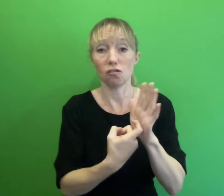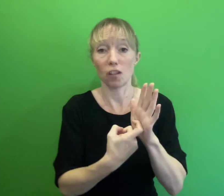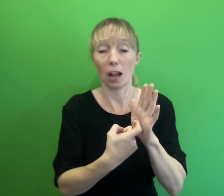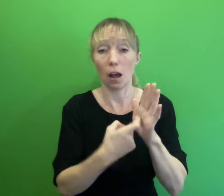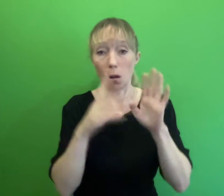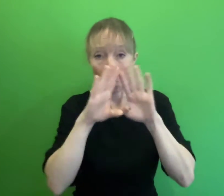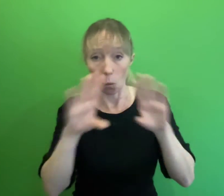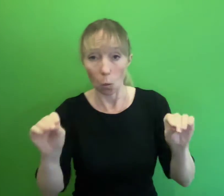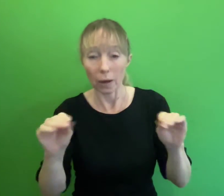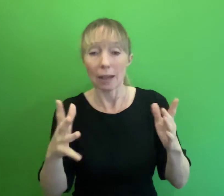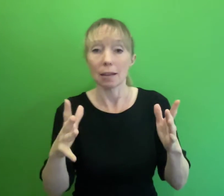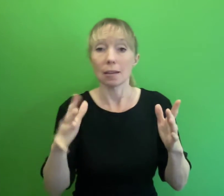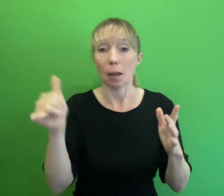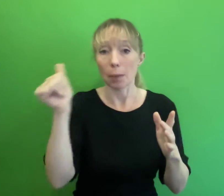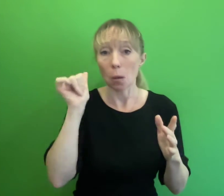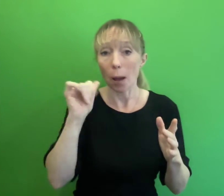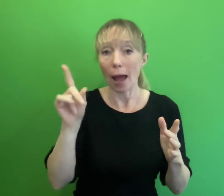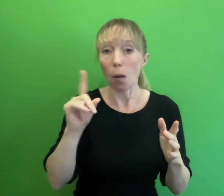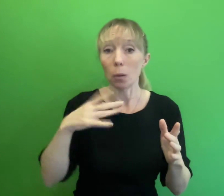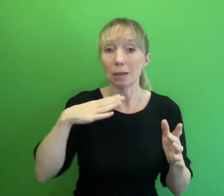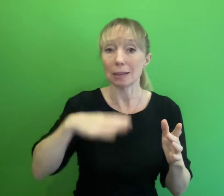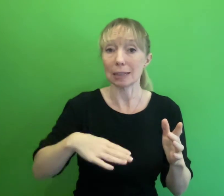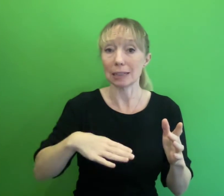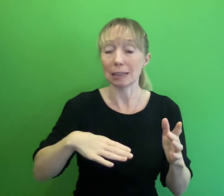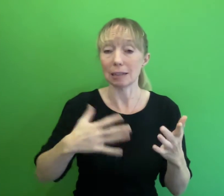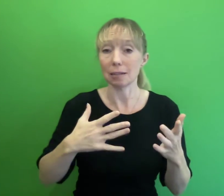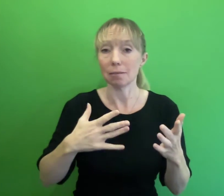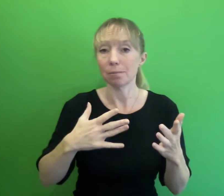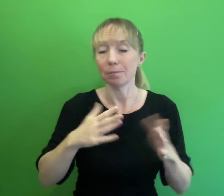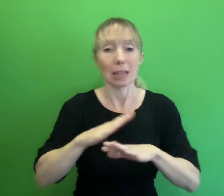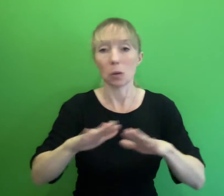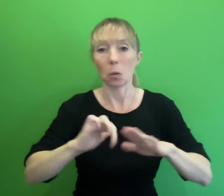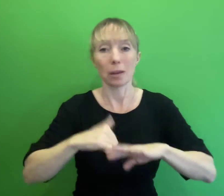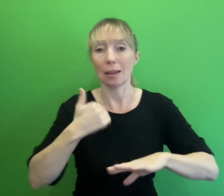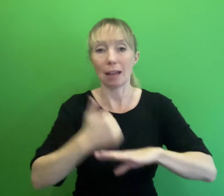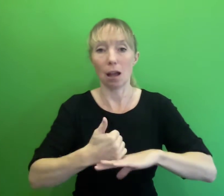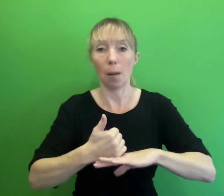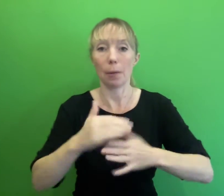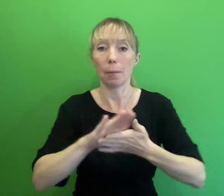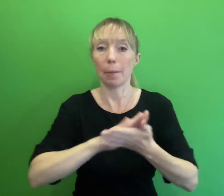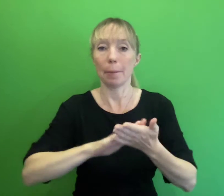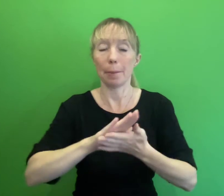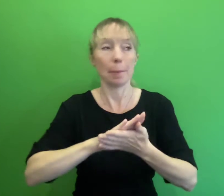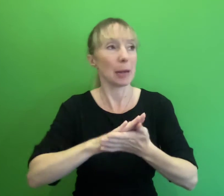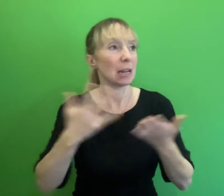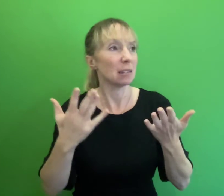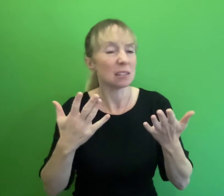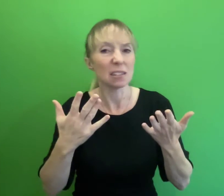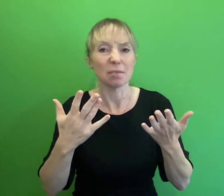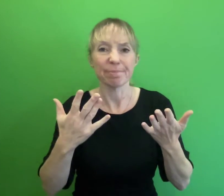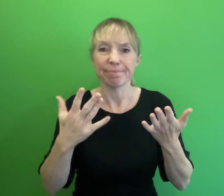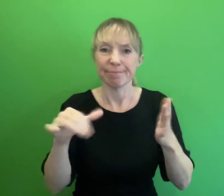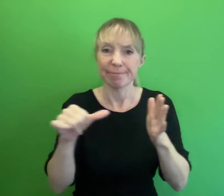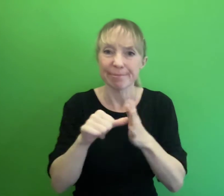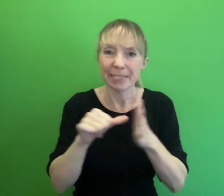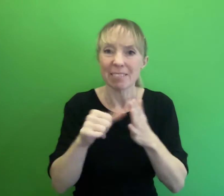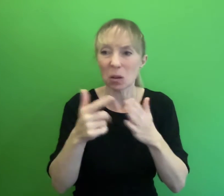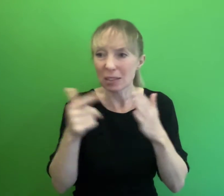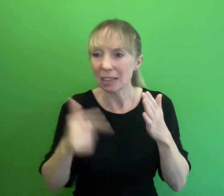was needed, and this wasn't then put in place, leading to difficult levels of intensity and upsetting material